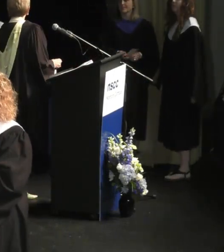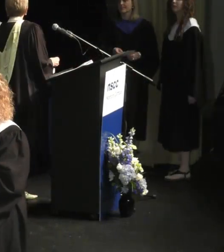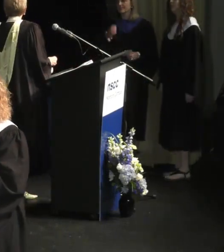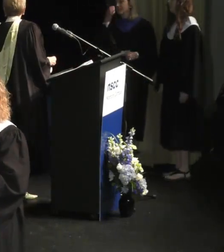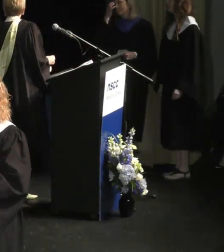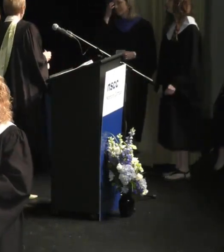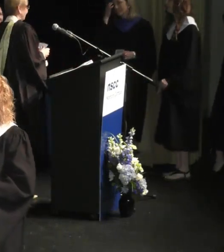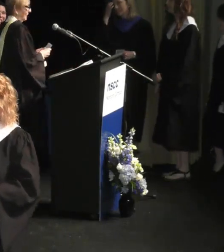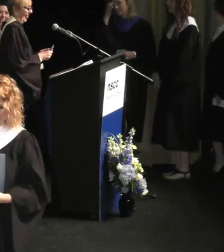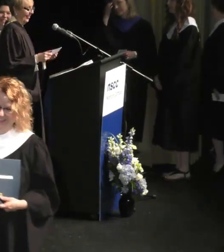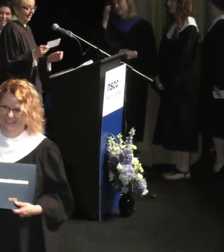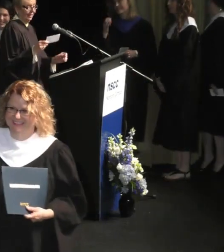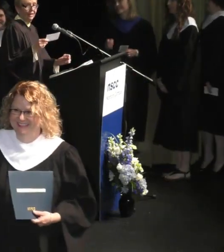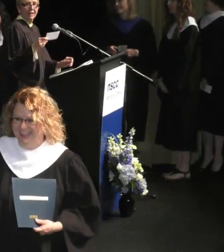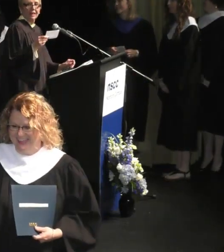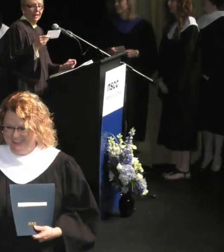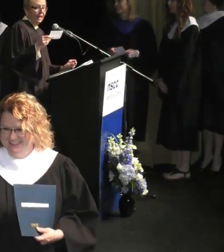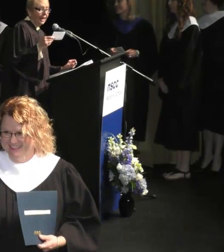Miem? Yep.